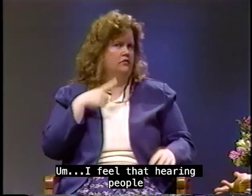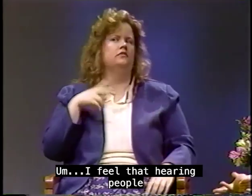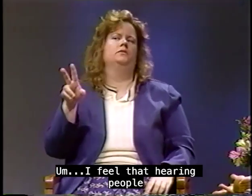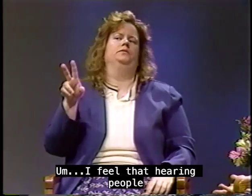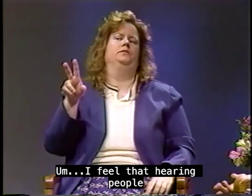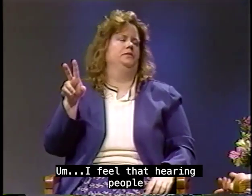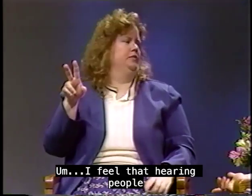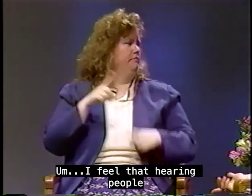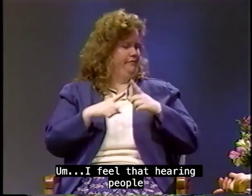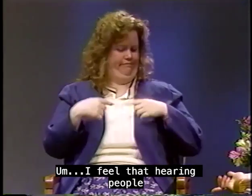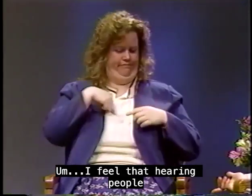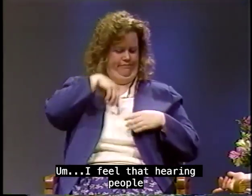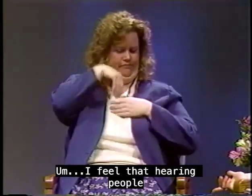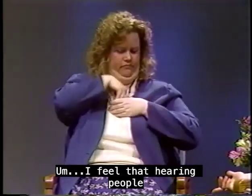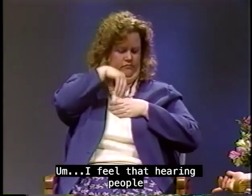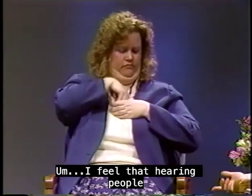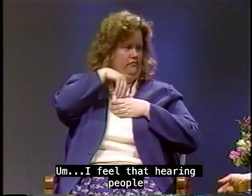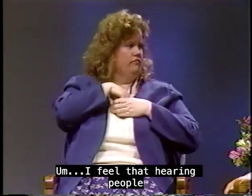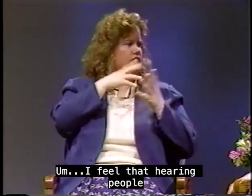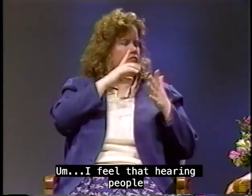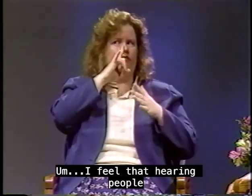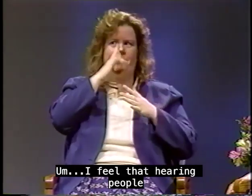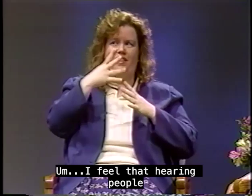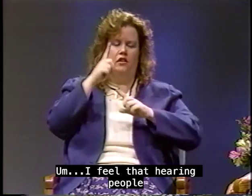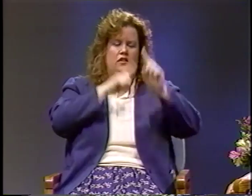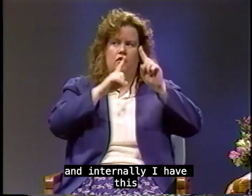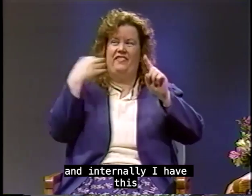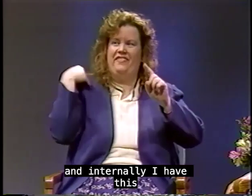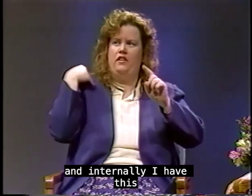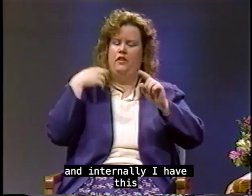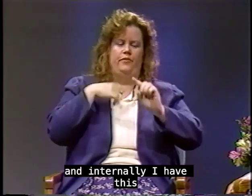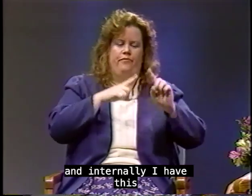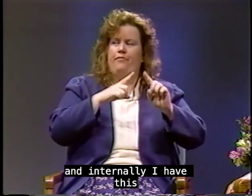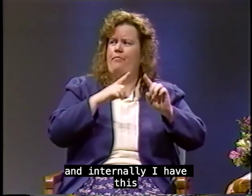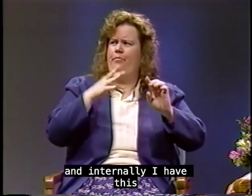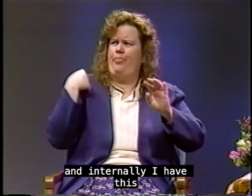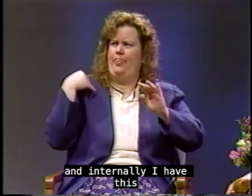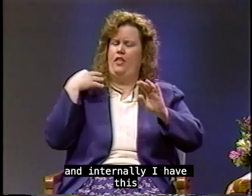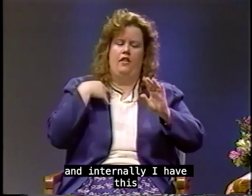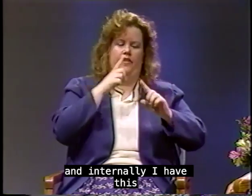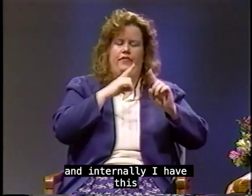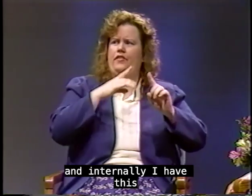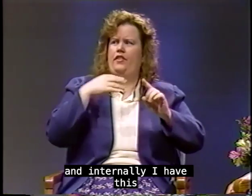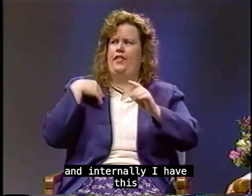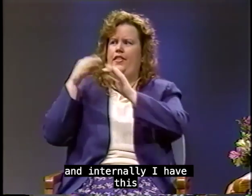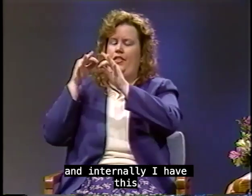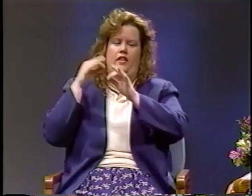feel that hearing people often change our language, and internally I have this sort of subconscious feeling